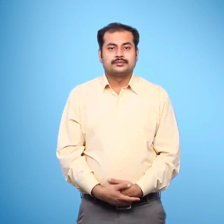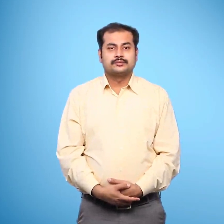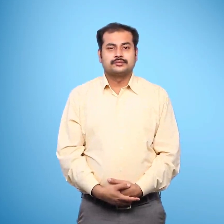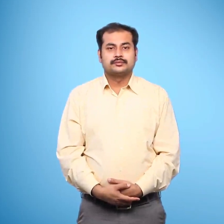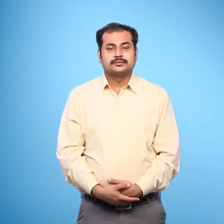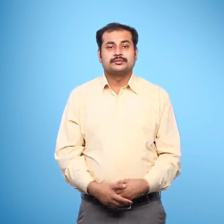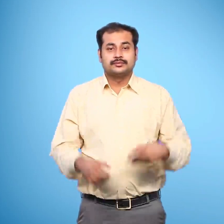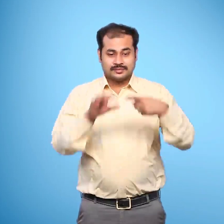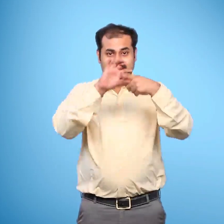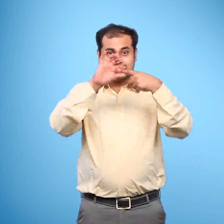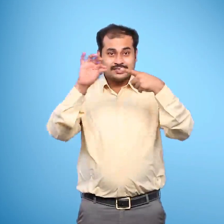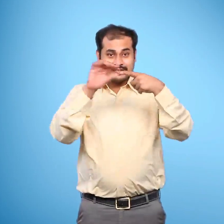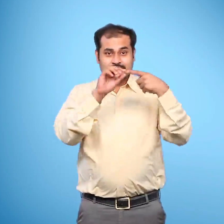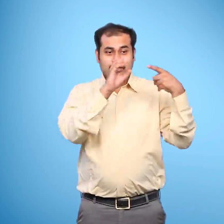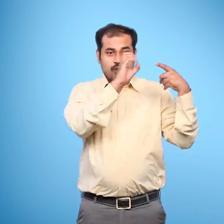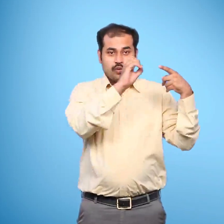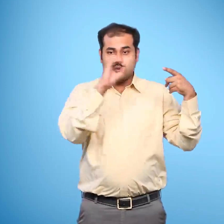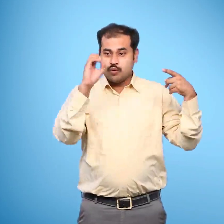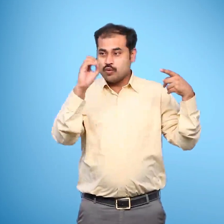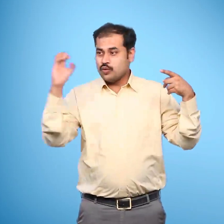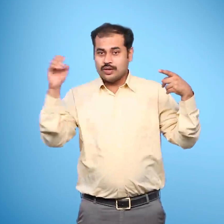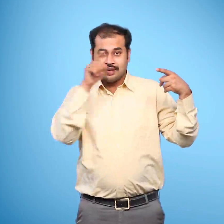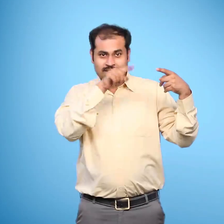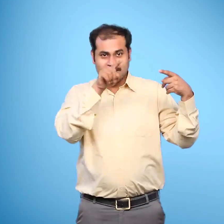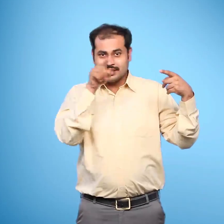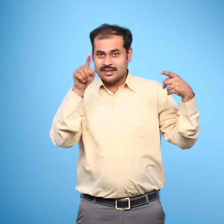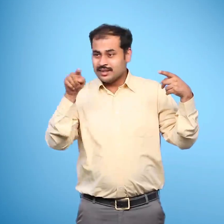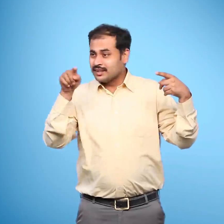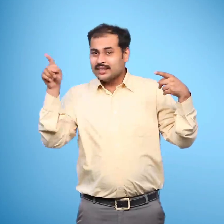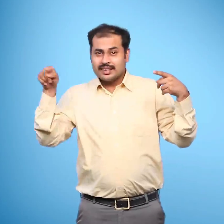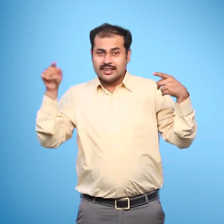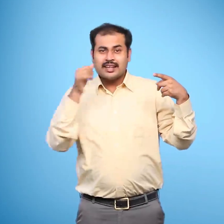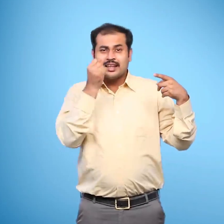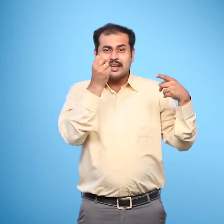So the 3 holes of the upper line have these many insects hidden.